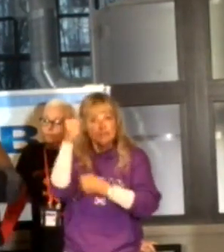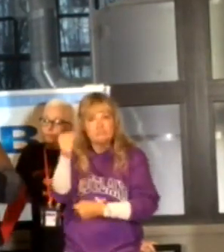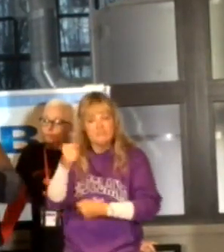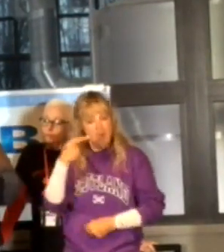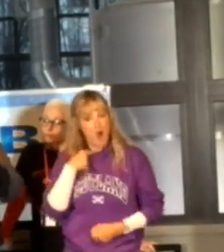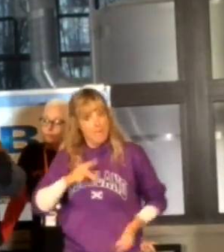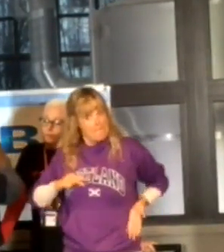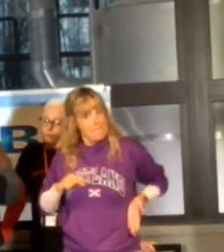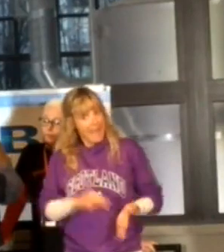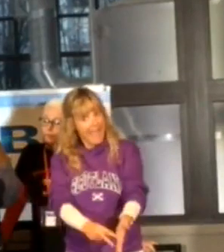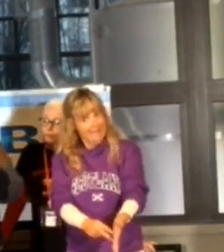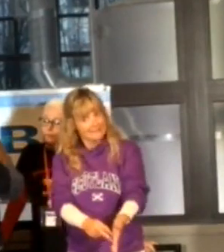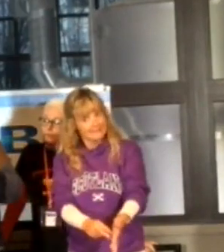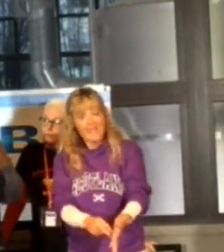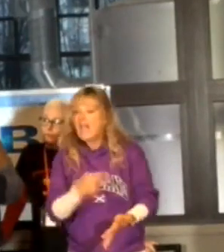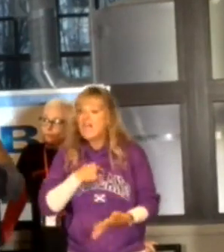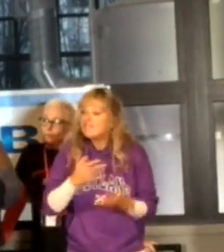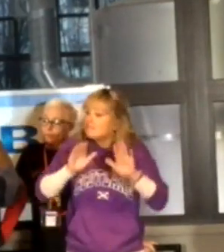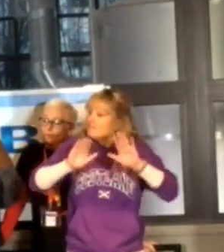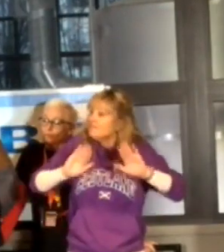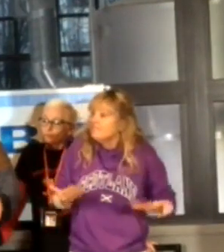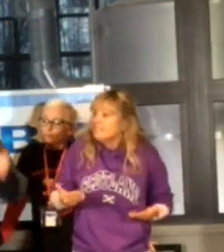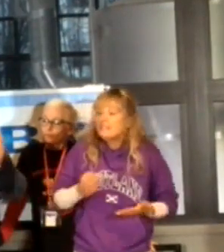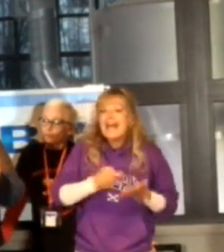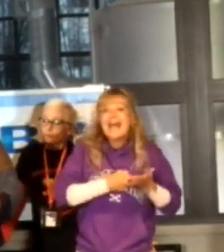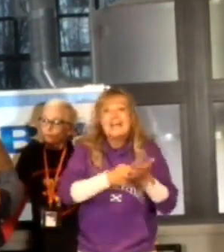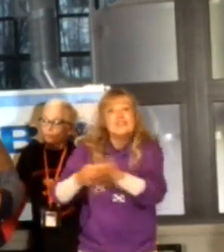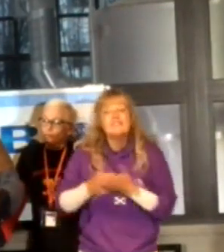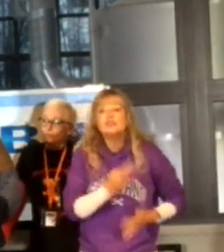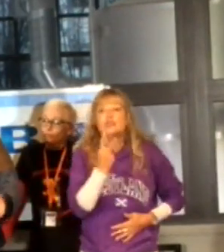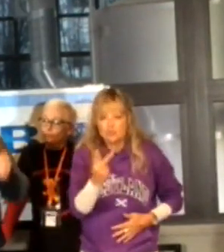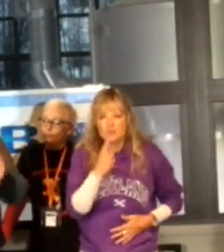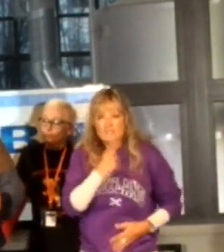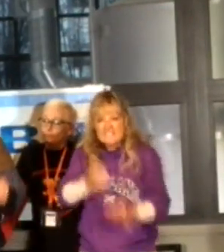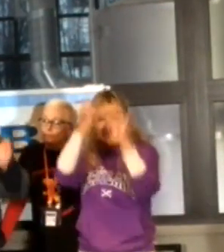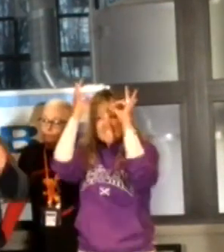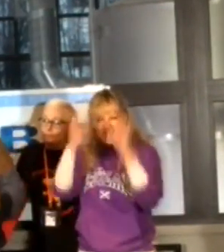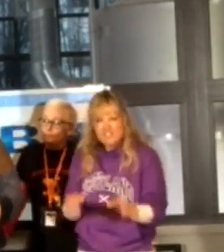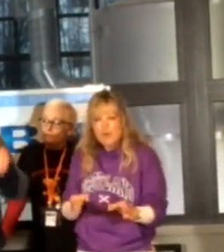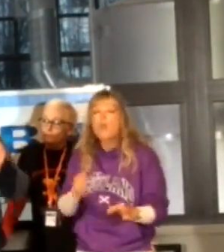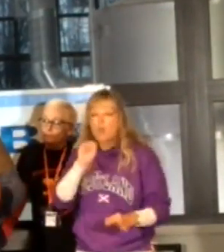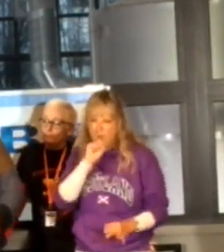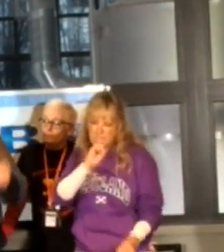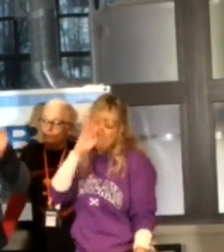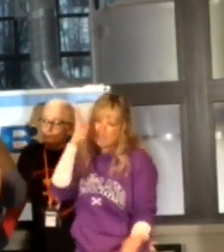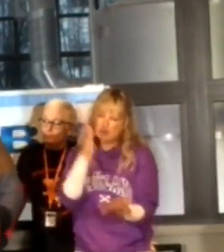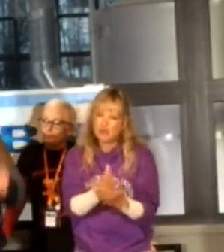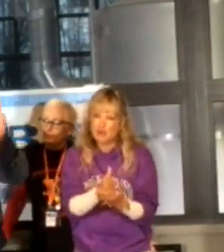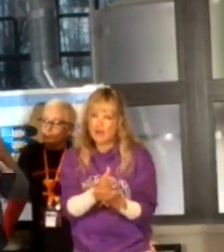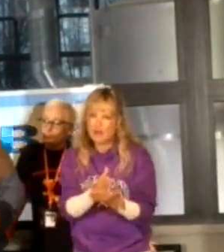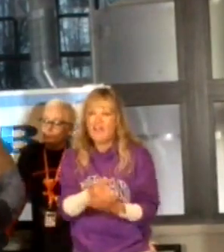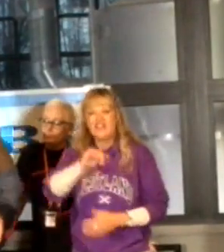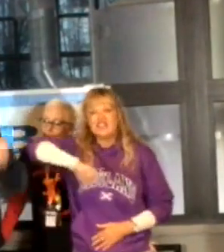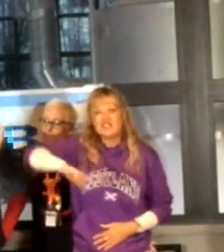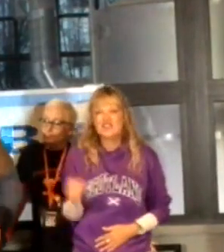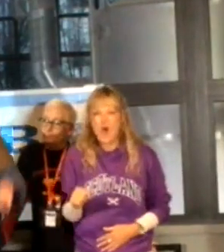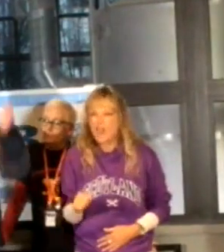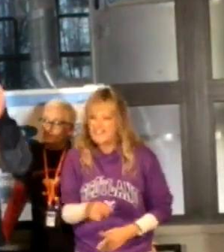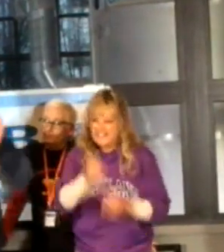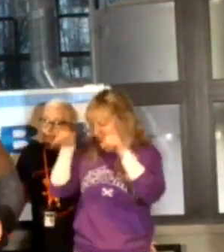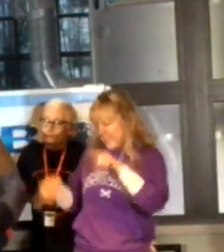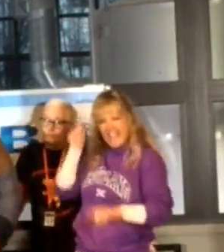intent, if we don't get NDRF2, is that we are serious that we will make Scotland ungovernable until